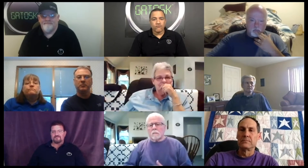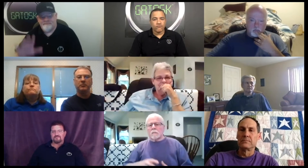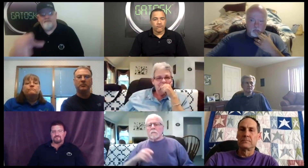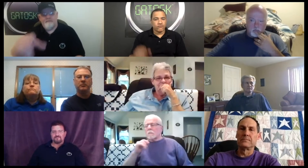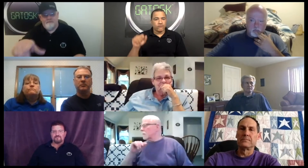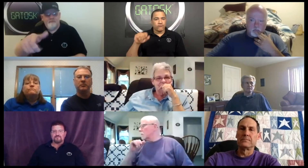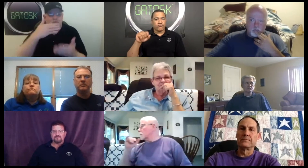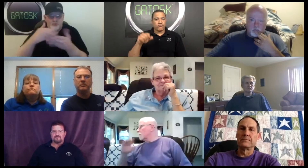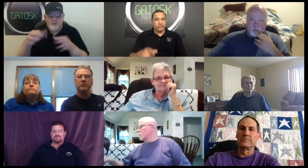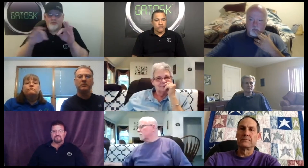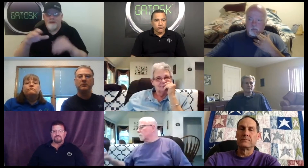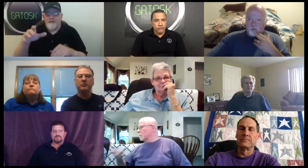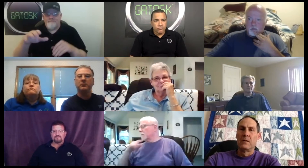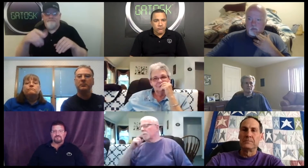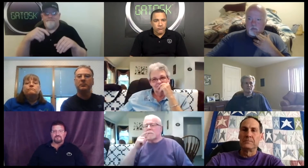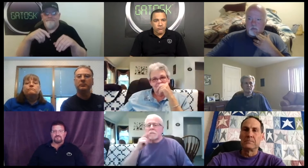meet them in person to help them out.